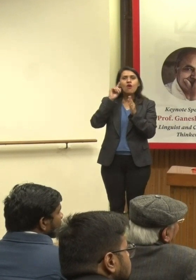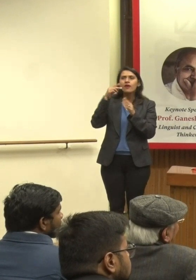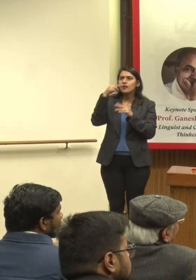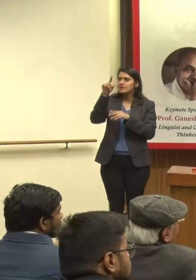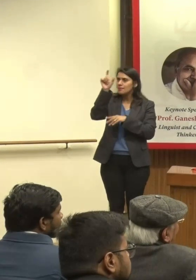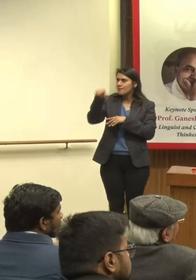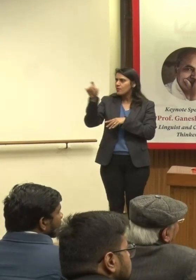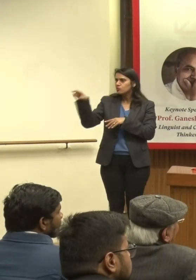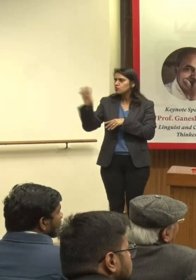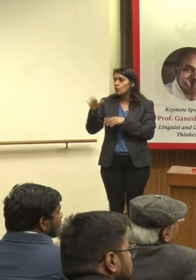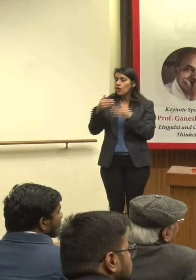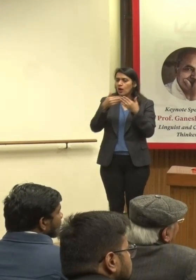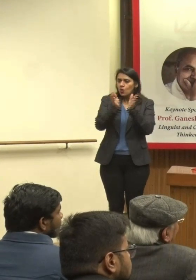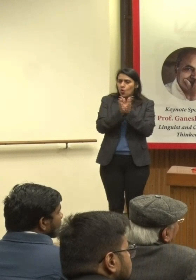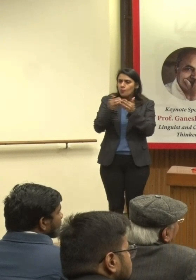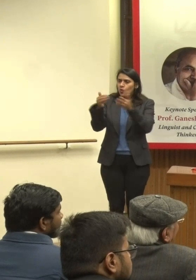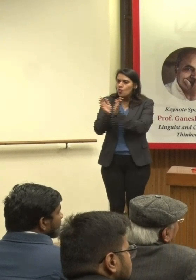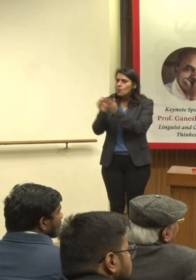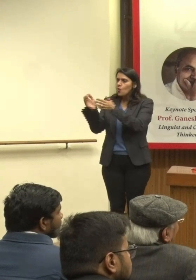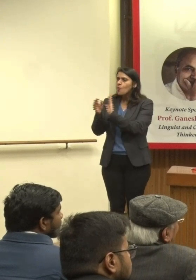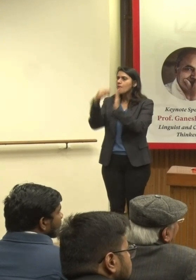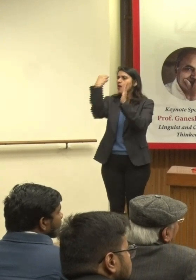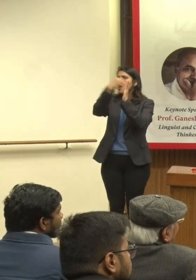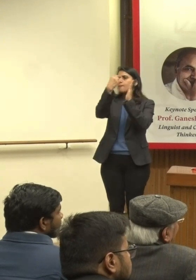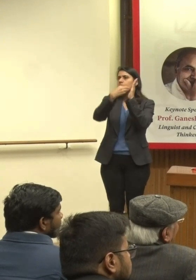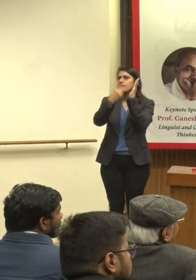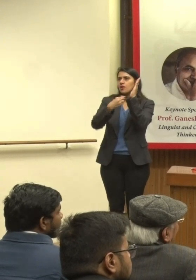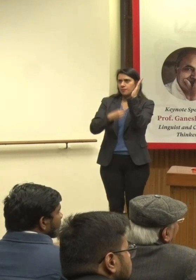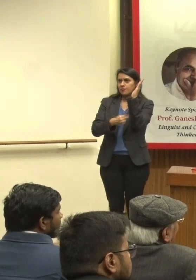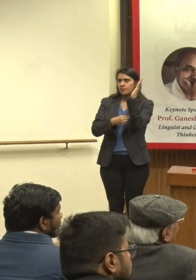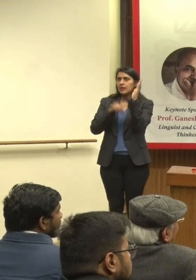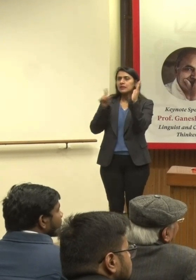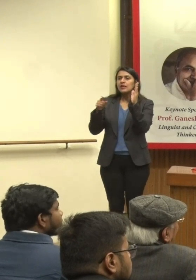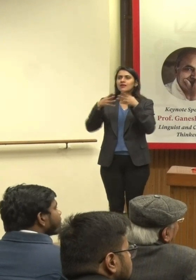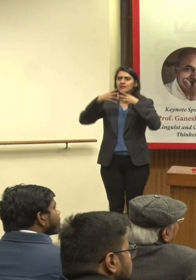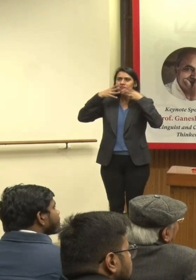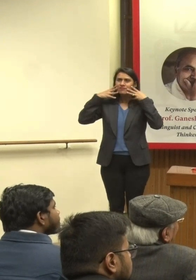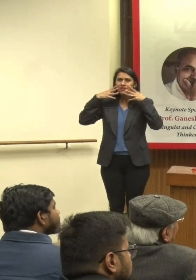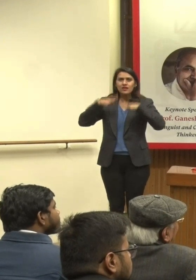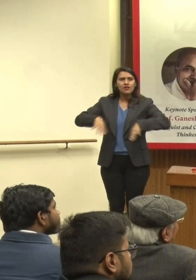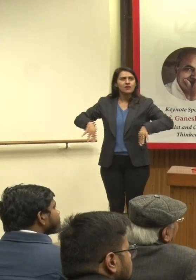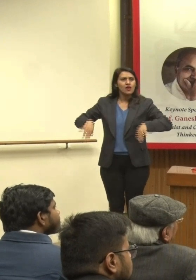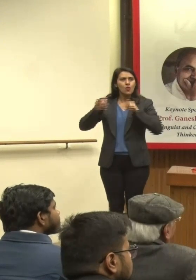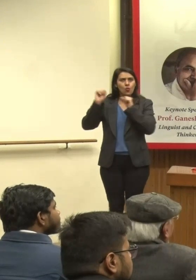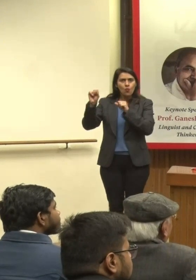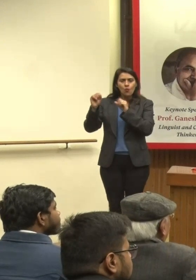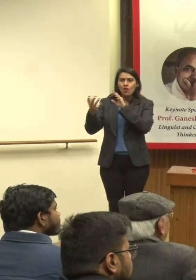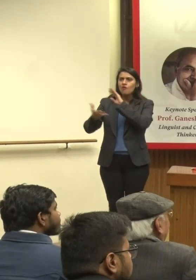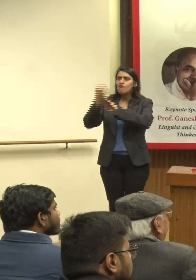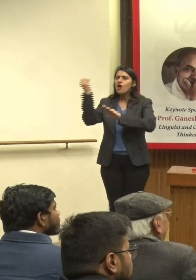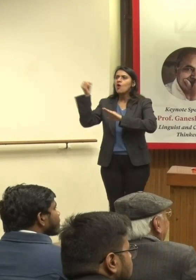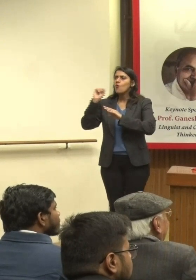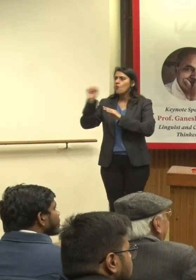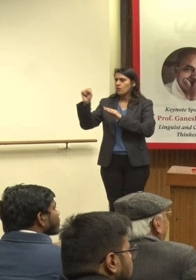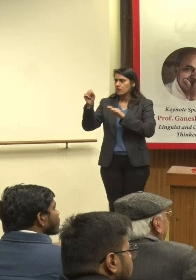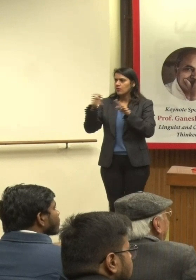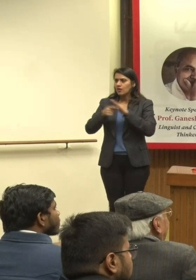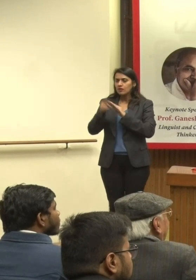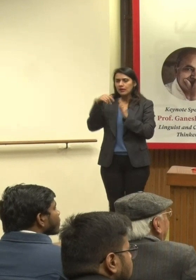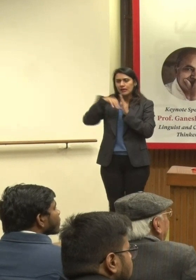communities. In 1871, the Criminal Tribes Act of India was brought in.